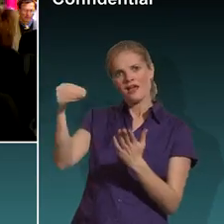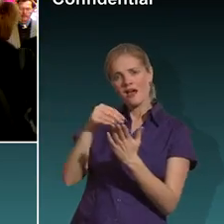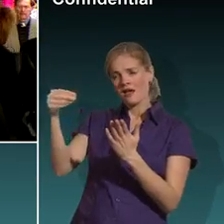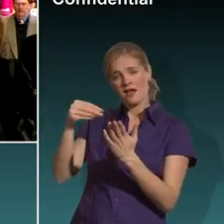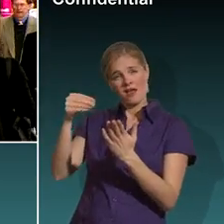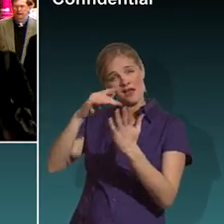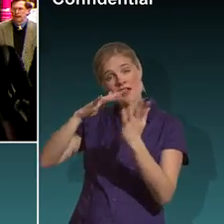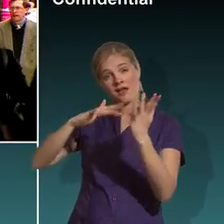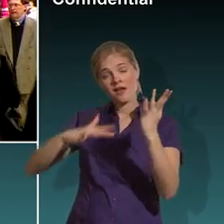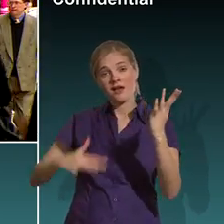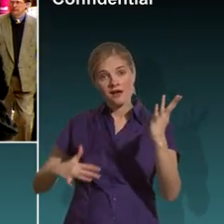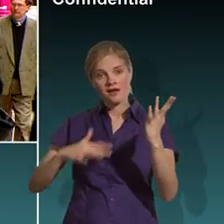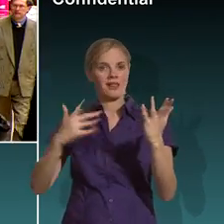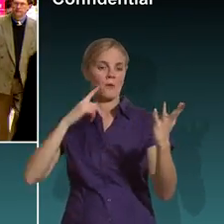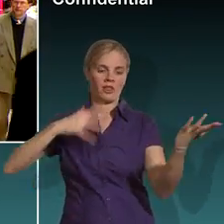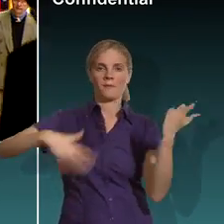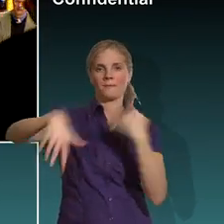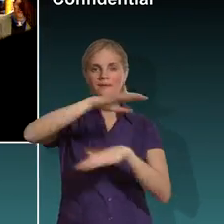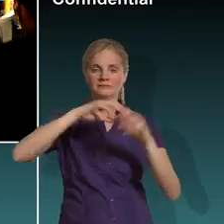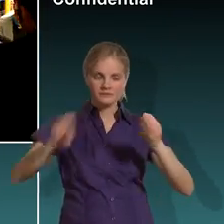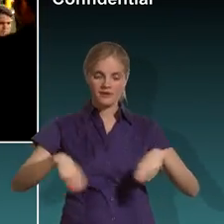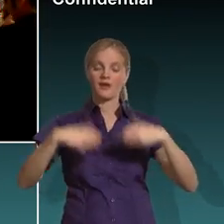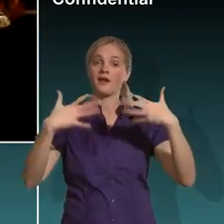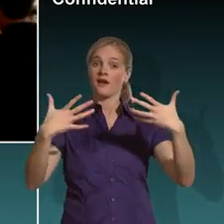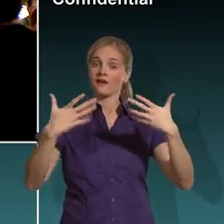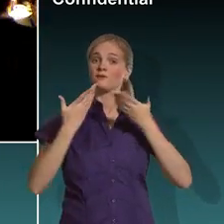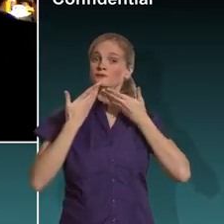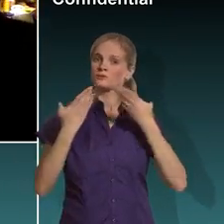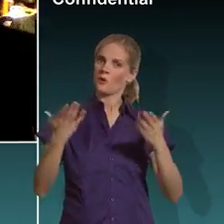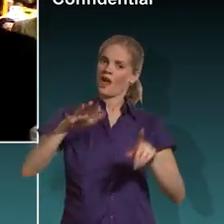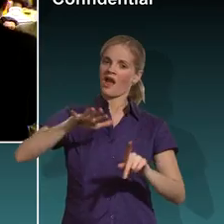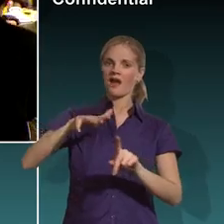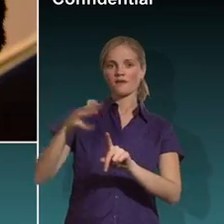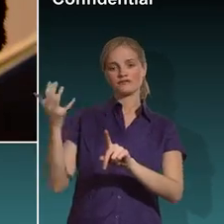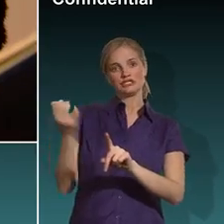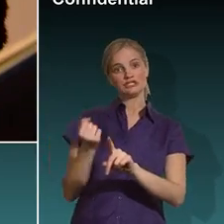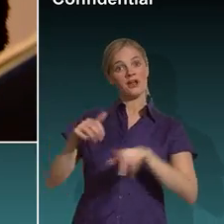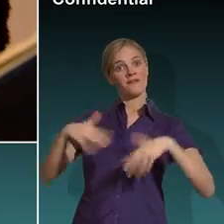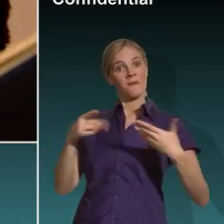They will take the information from lots of people to show the average income of that group.